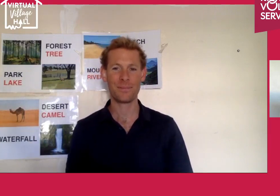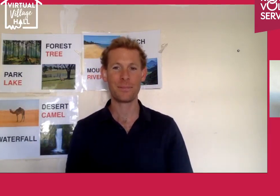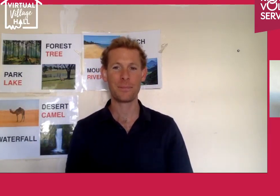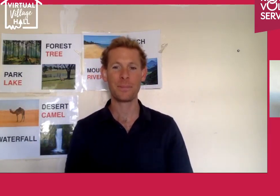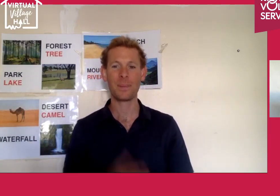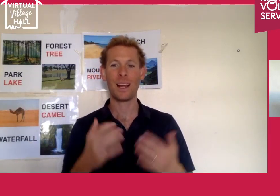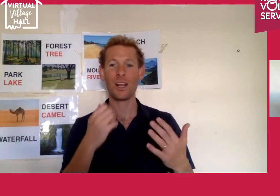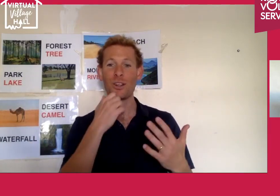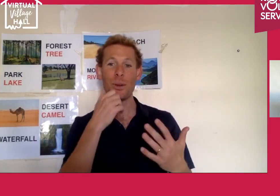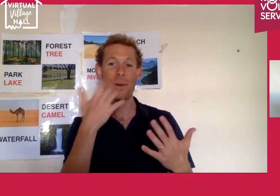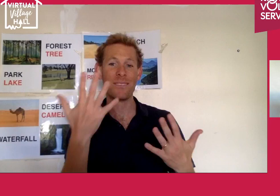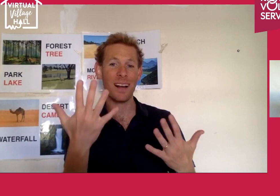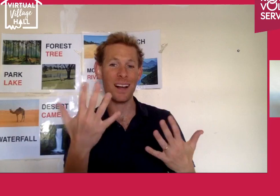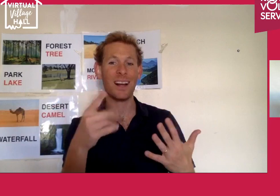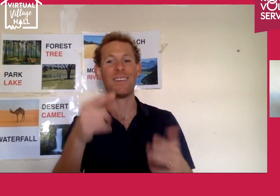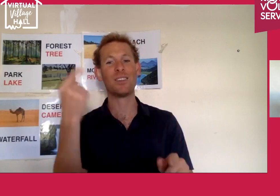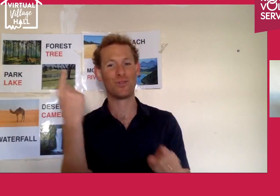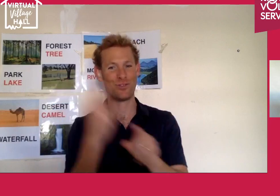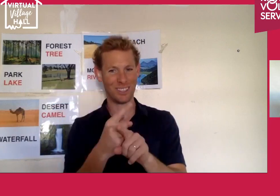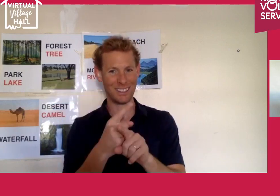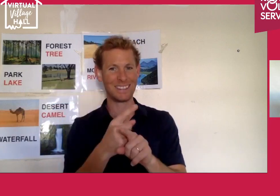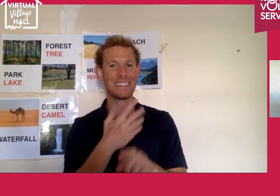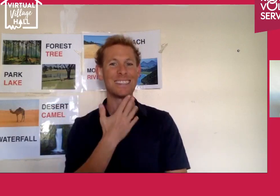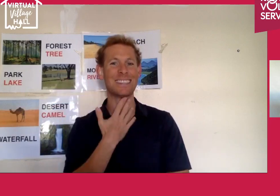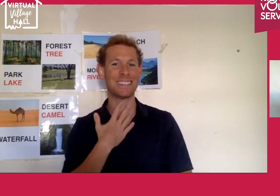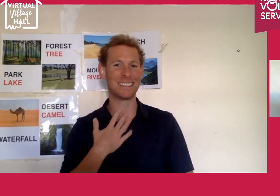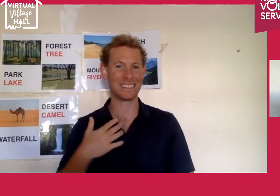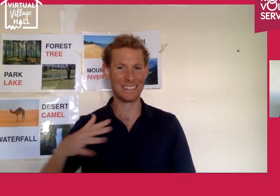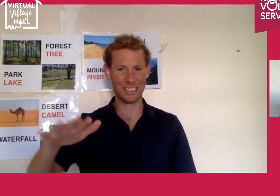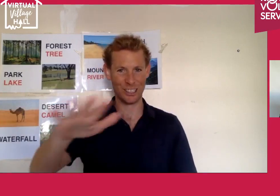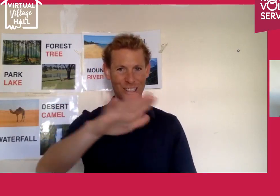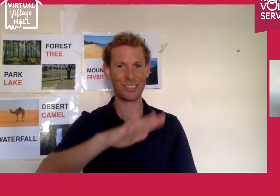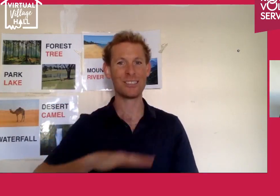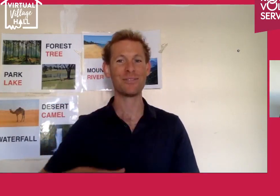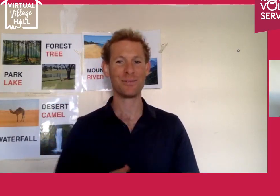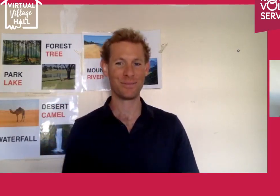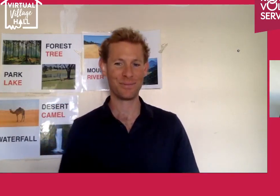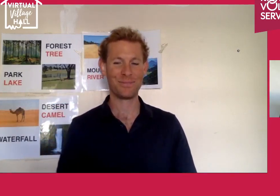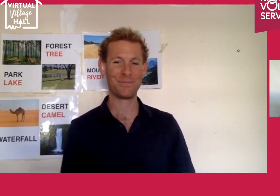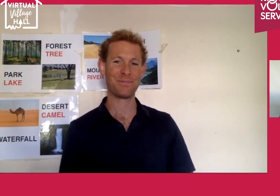SEA. Yes. And number 5, you're also right. Desert.